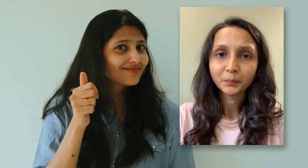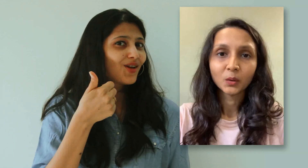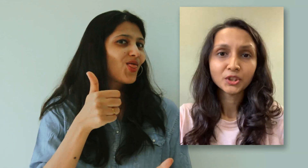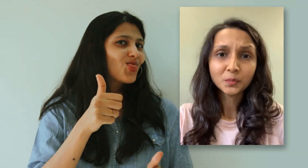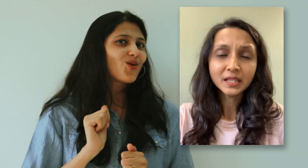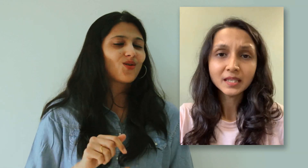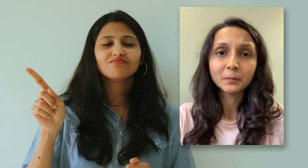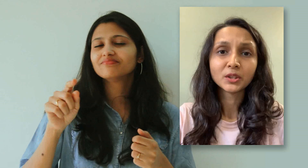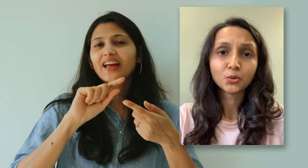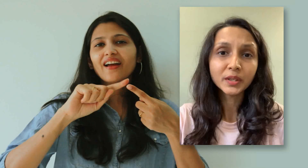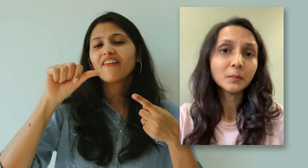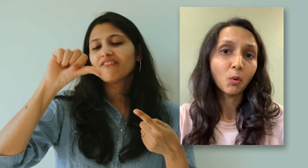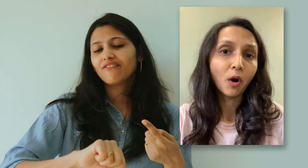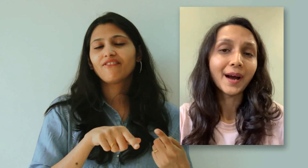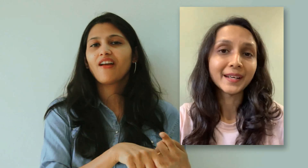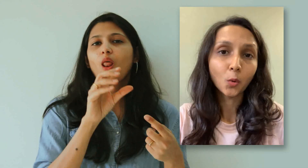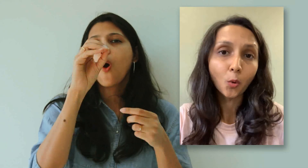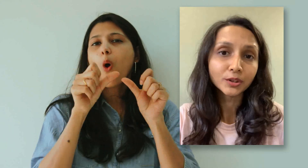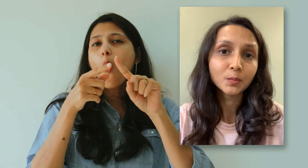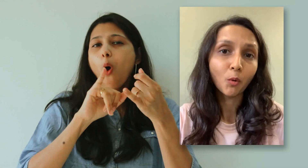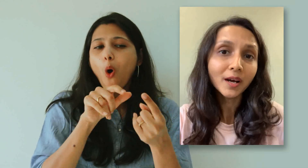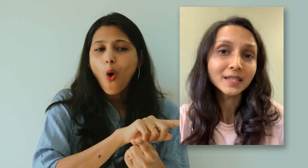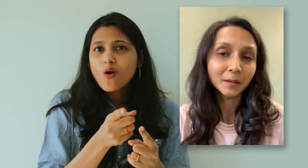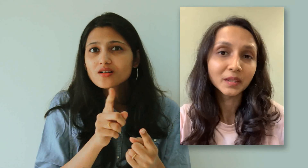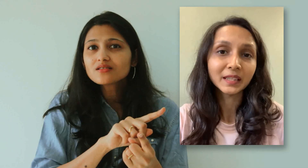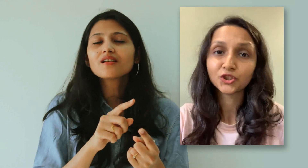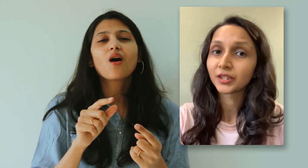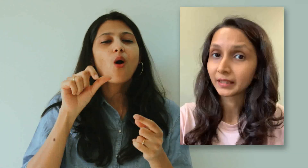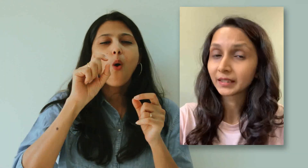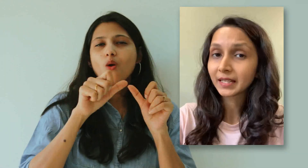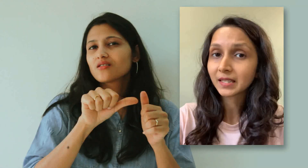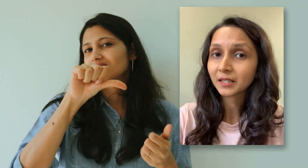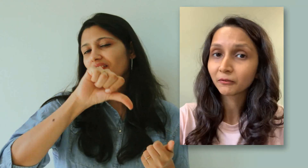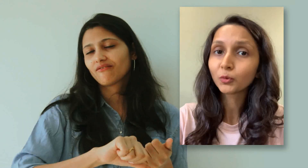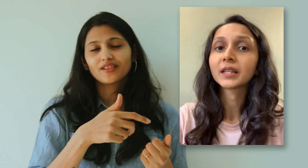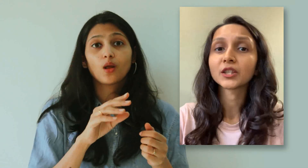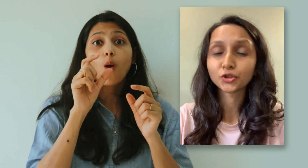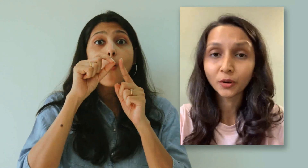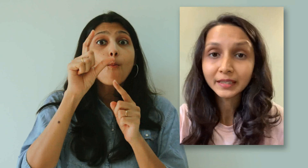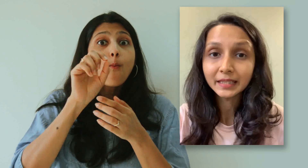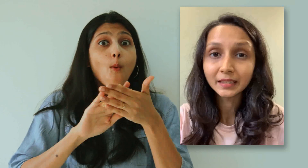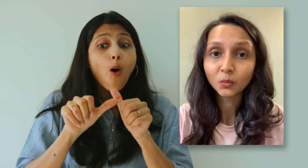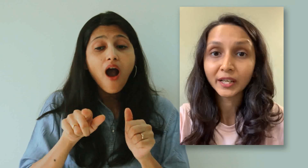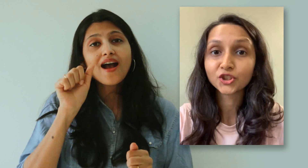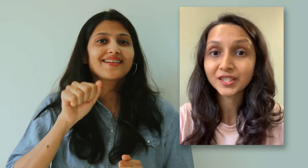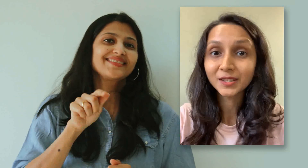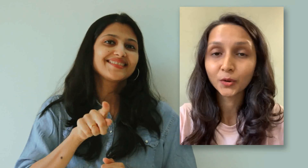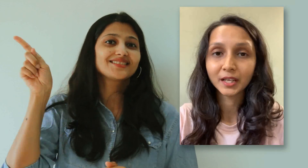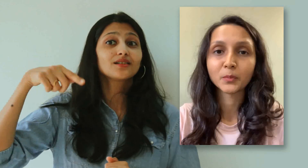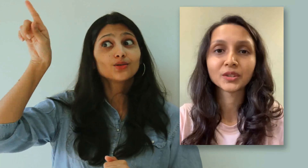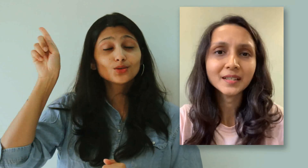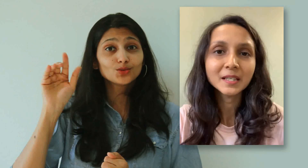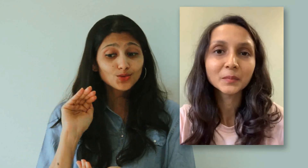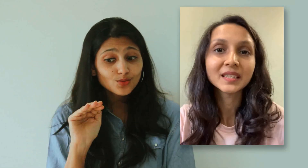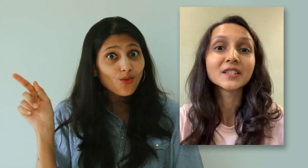test. Which means that between poha and oats, poha is something that she recognizes as food and has surely eaten while she is growing